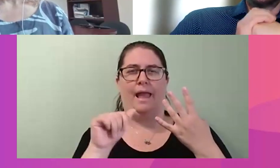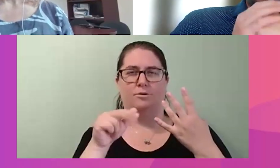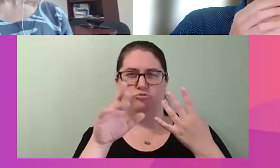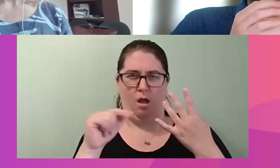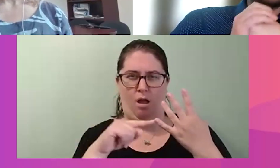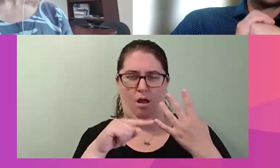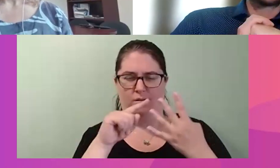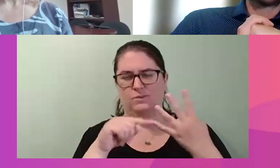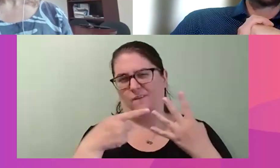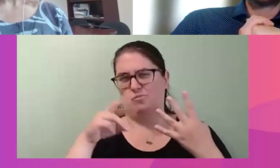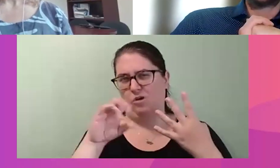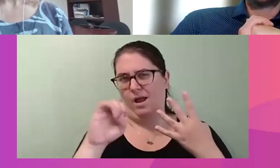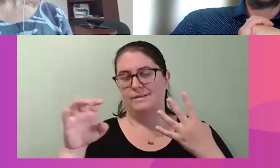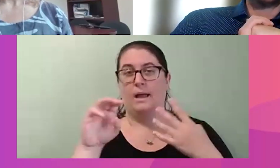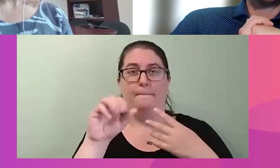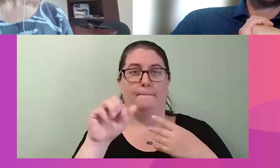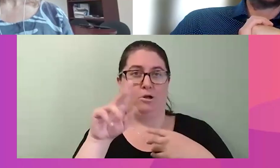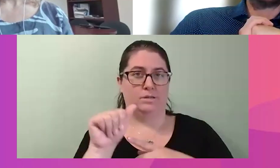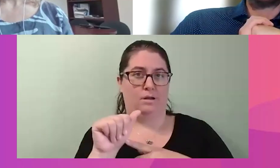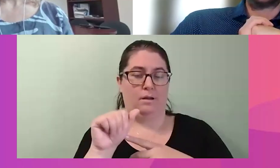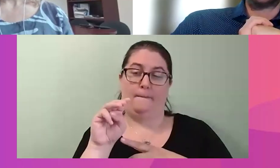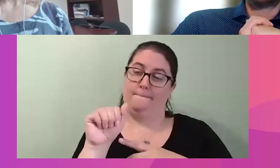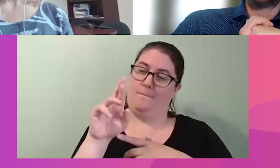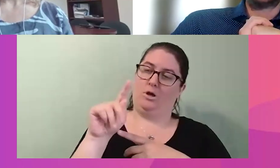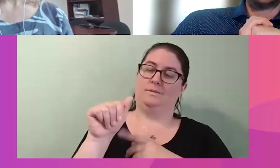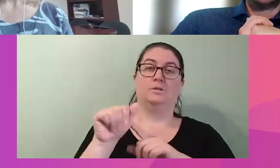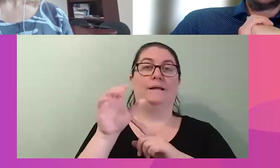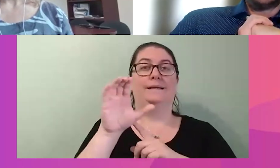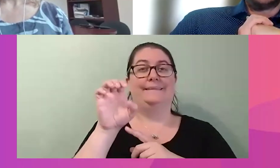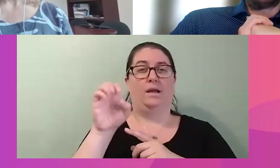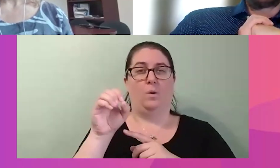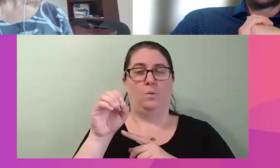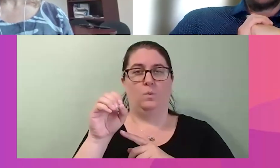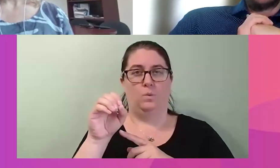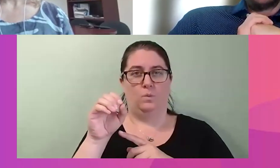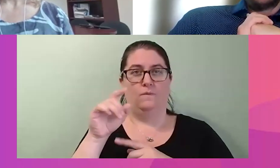supervisor at RISE, and of course Marta, who's the CEO of EAPO.